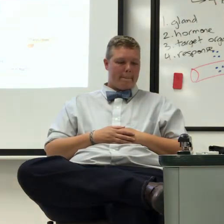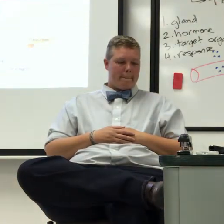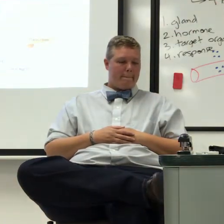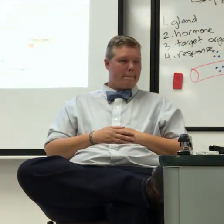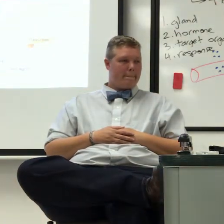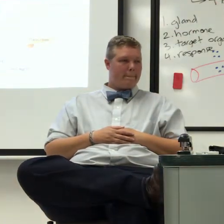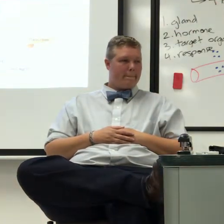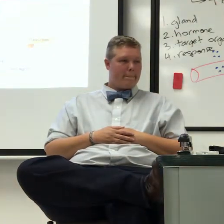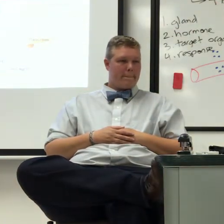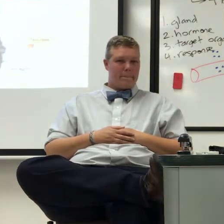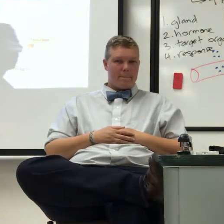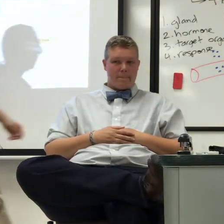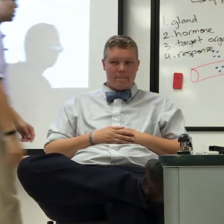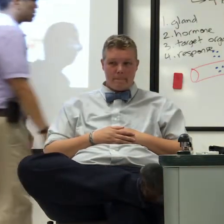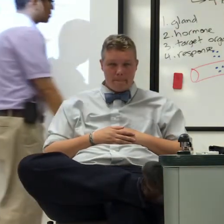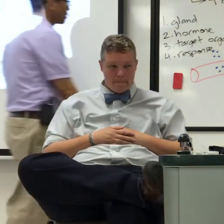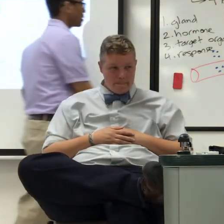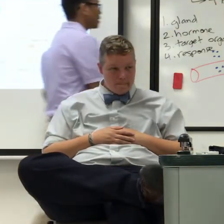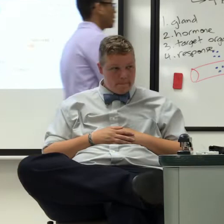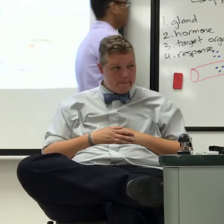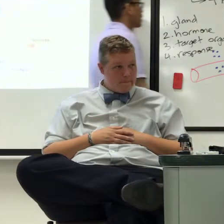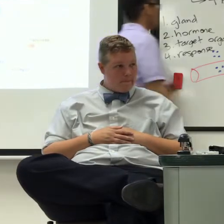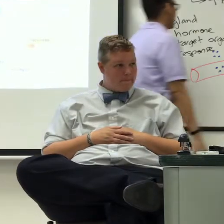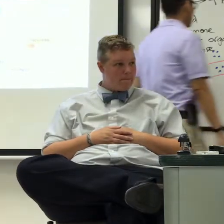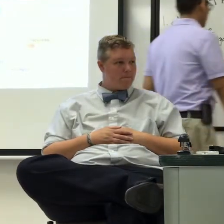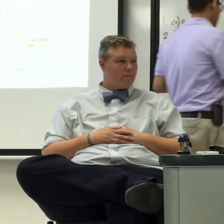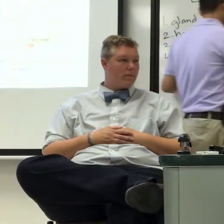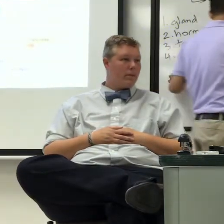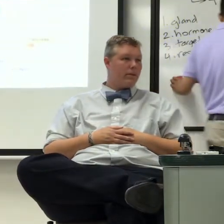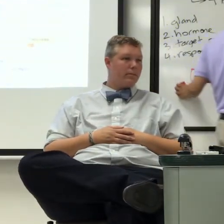What I want you to do on your half sheet,